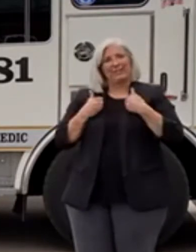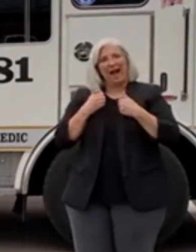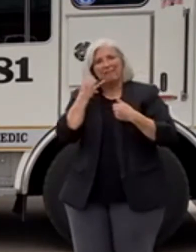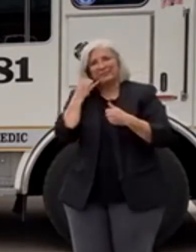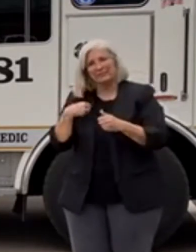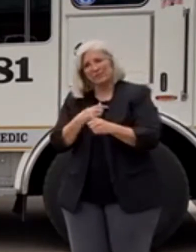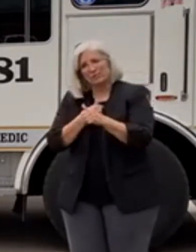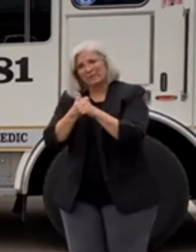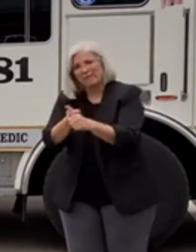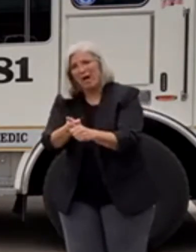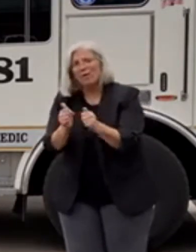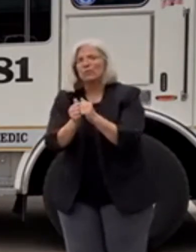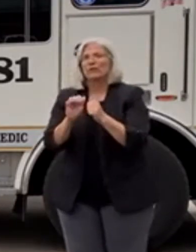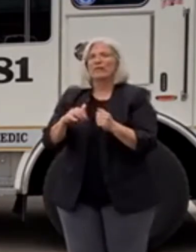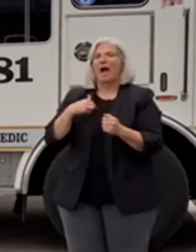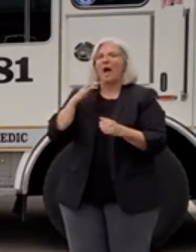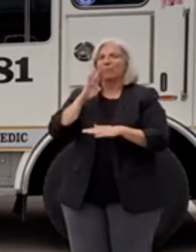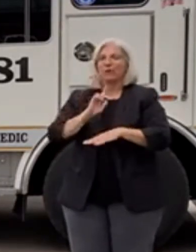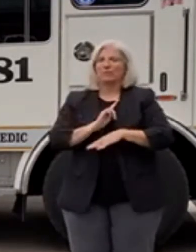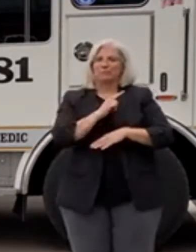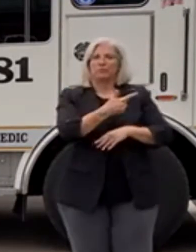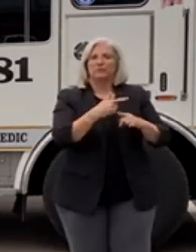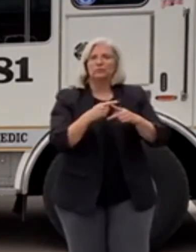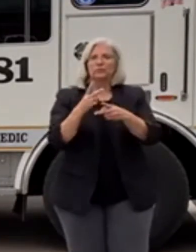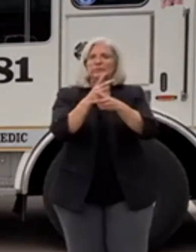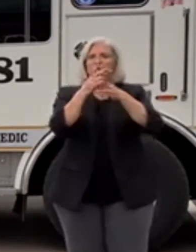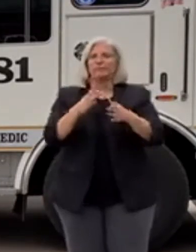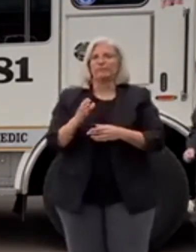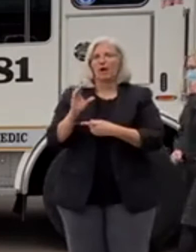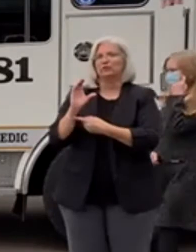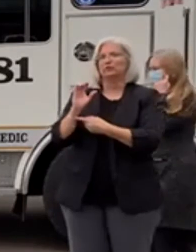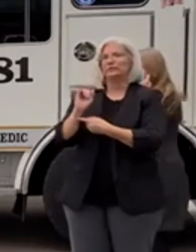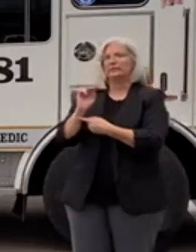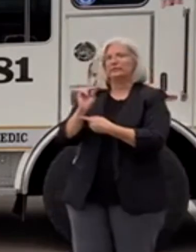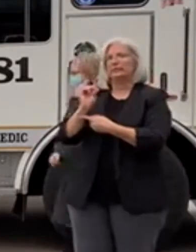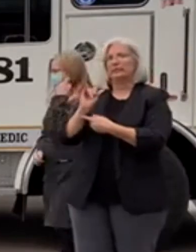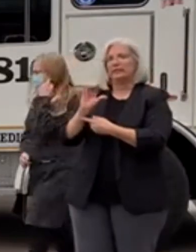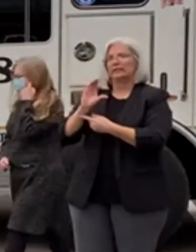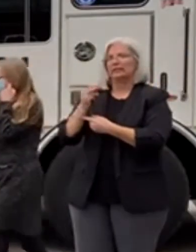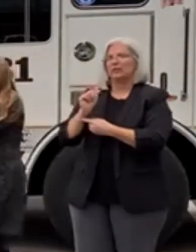will turn it over to Supervisor Chavez. Thank you.